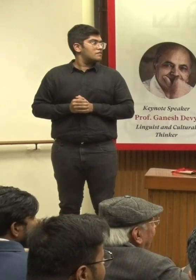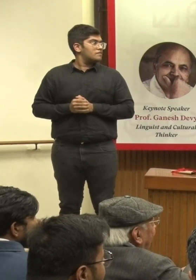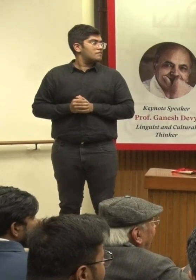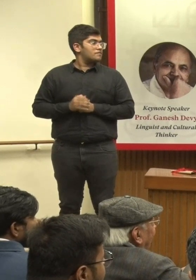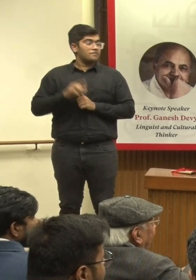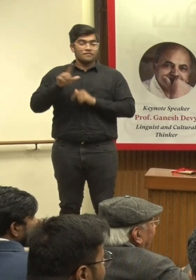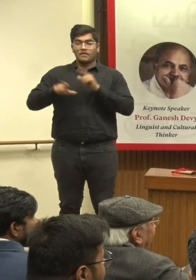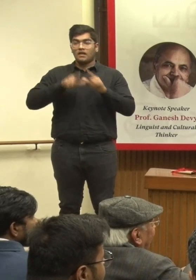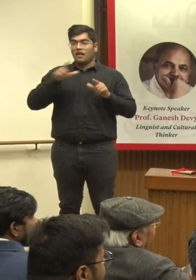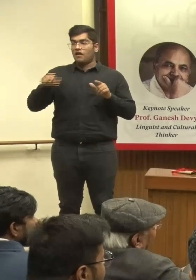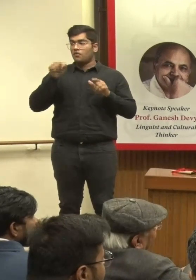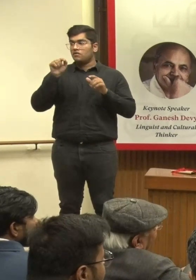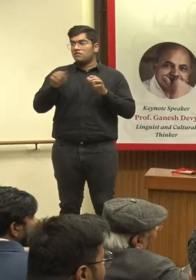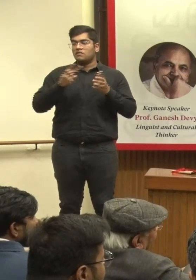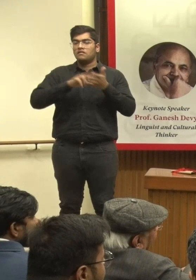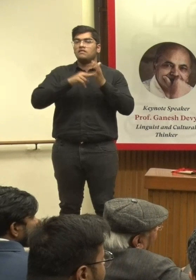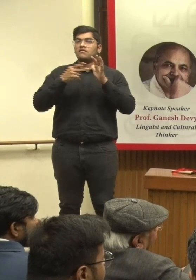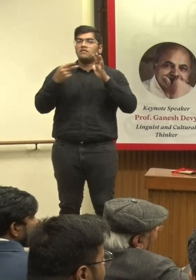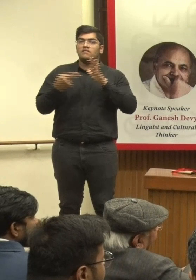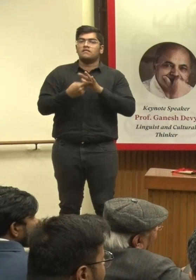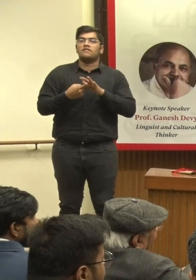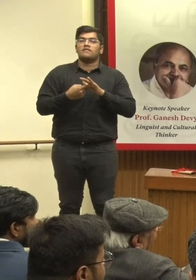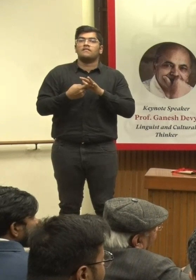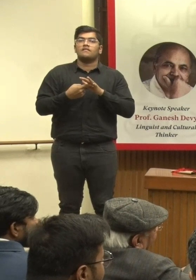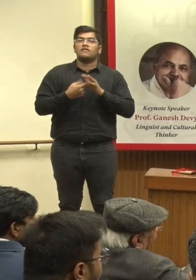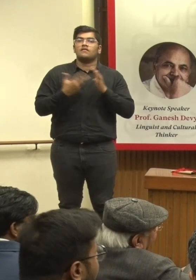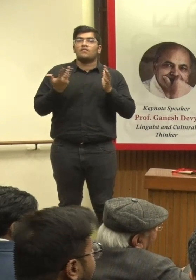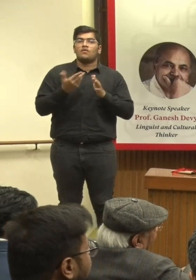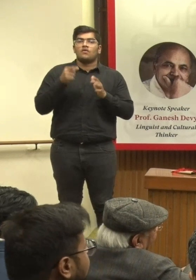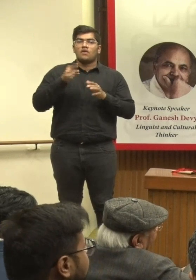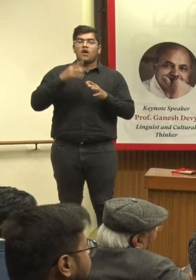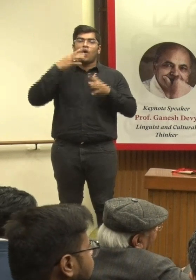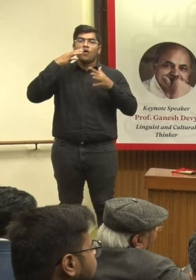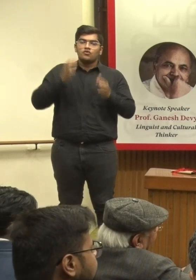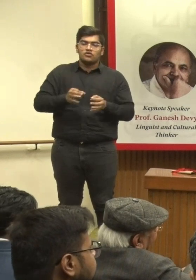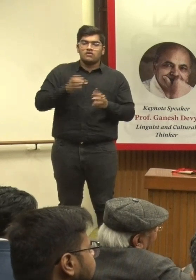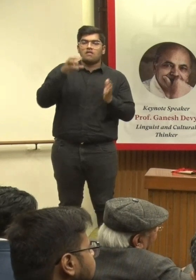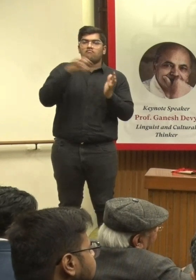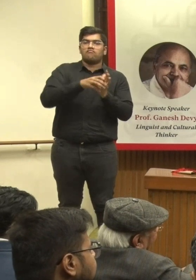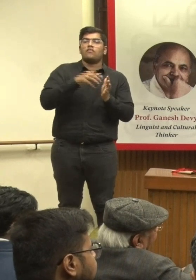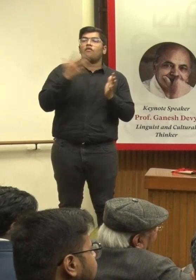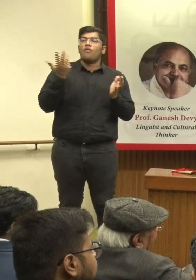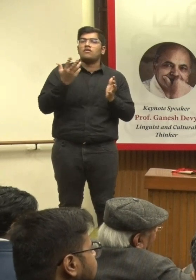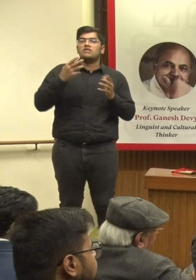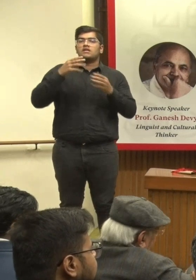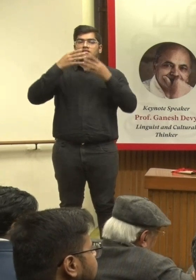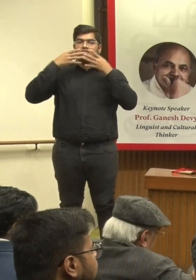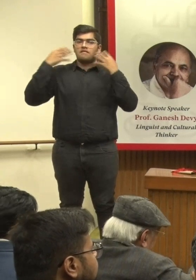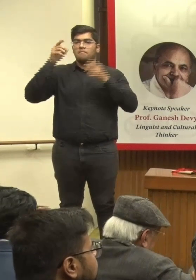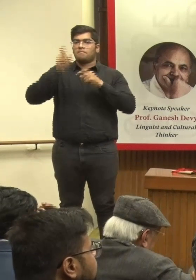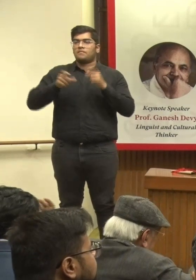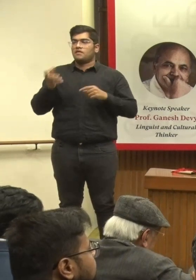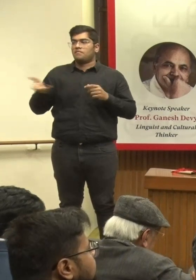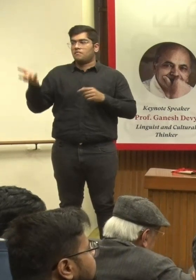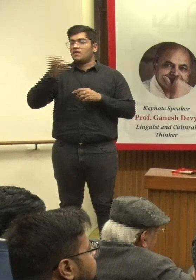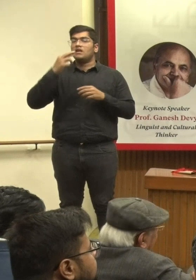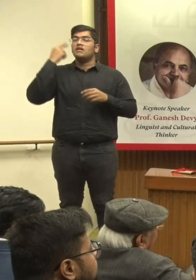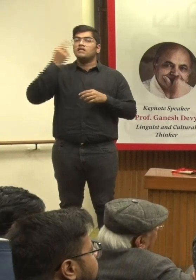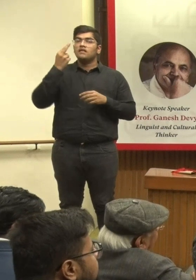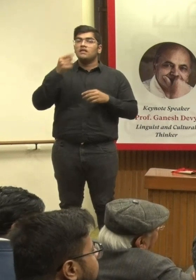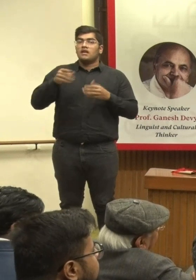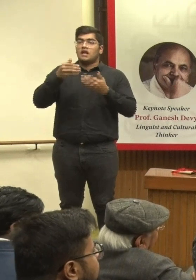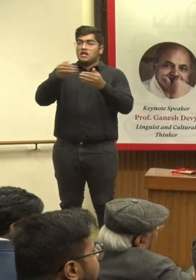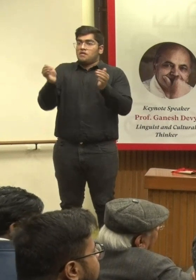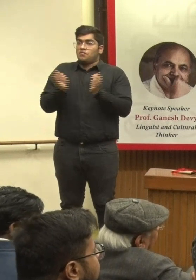Language is the definitive, concrete description of tribes, because all these communities